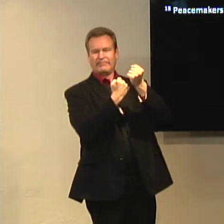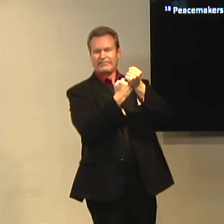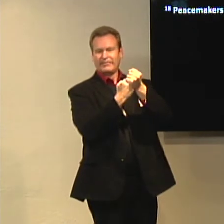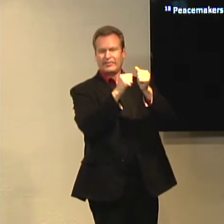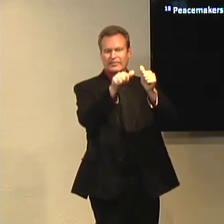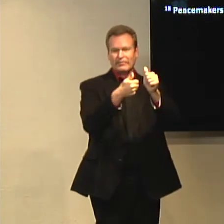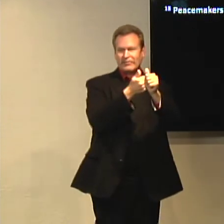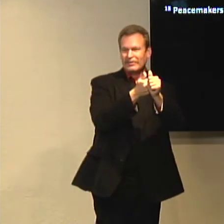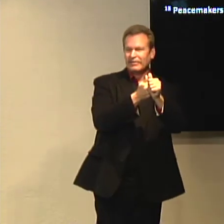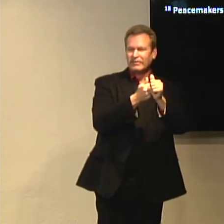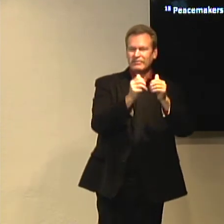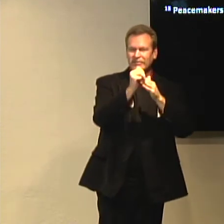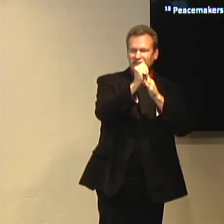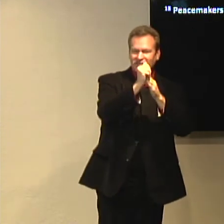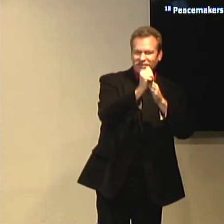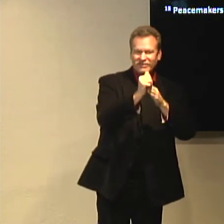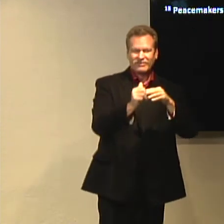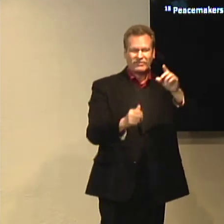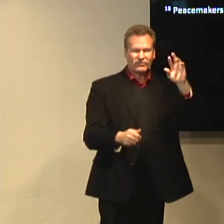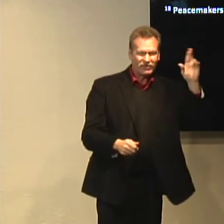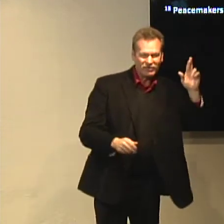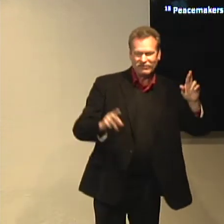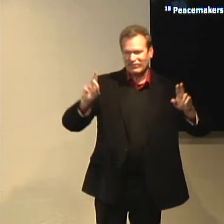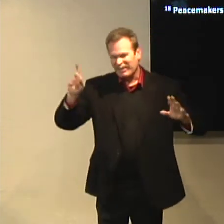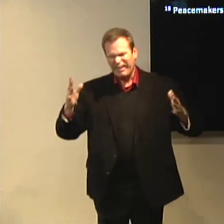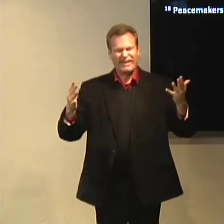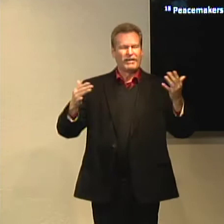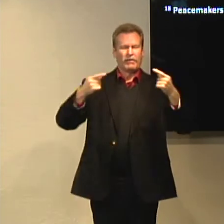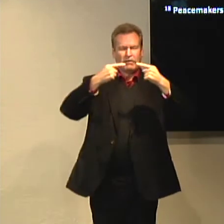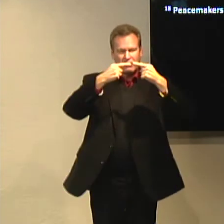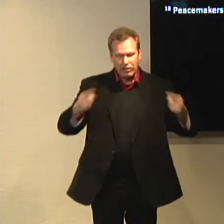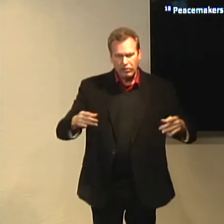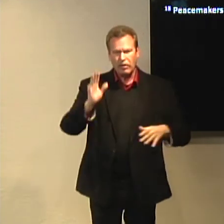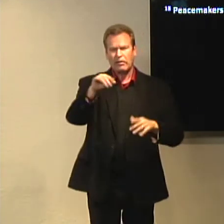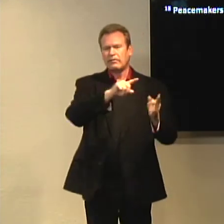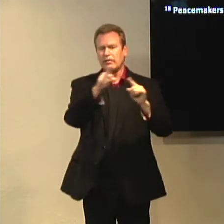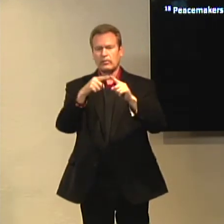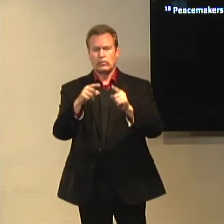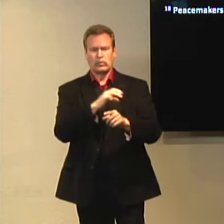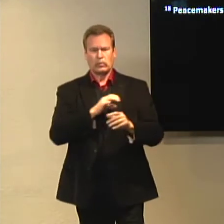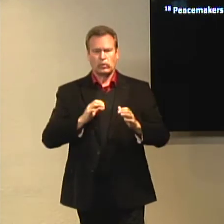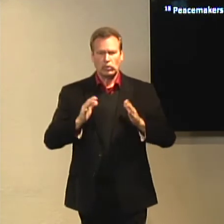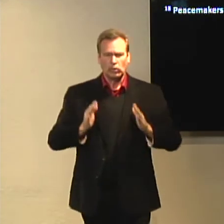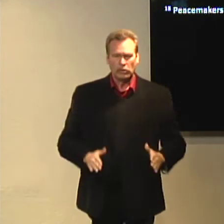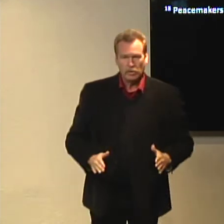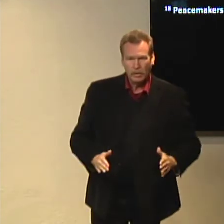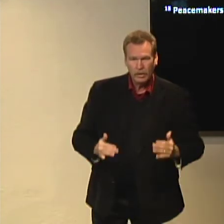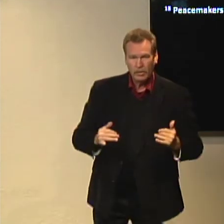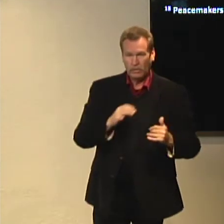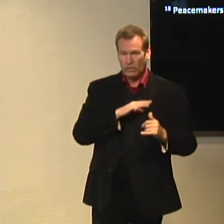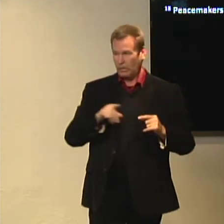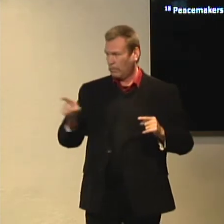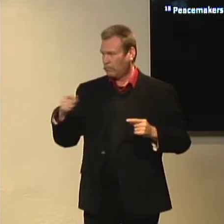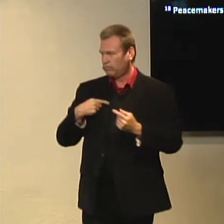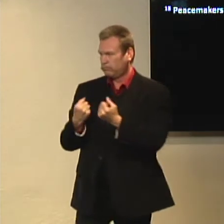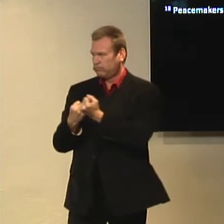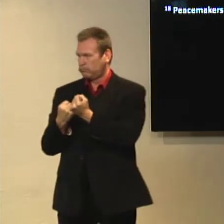they're biased and how they're supporting it and how, they talk about their leaders. And so you just see this, and all of this should